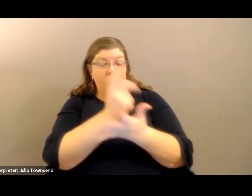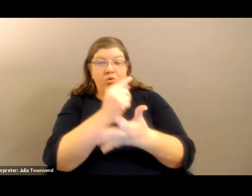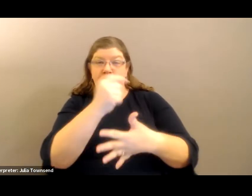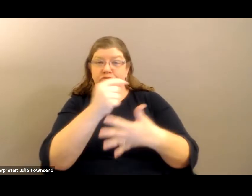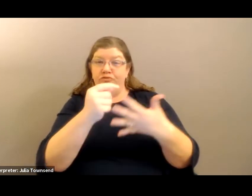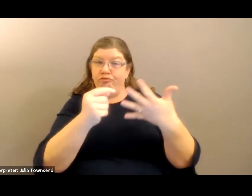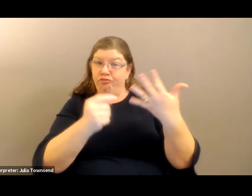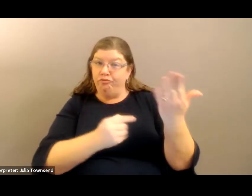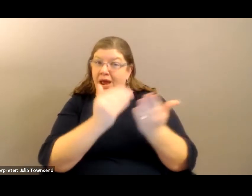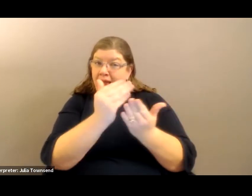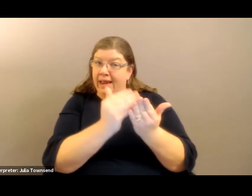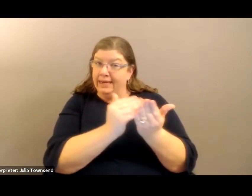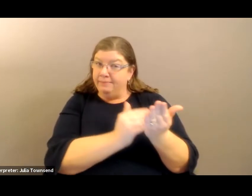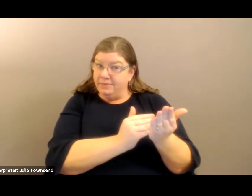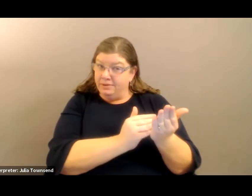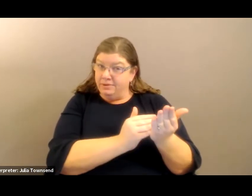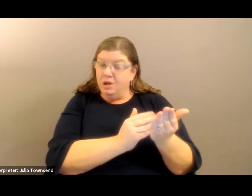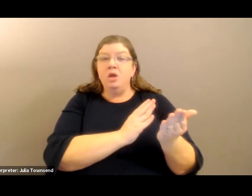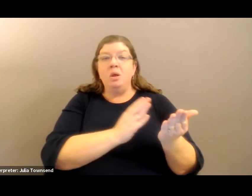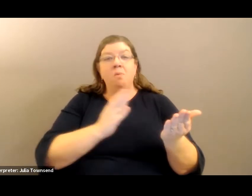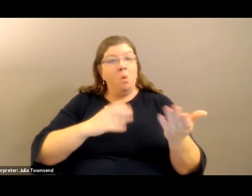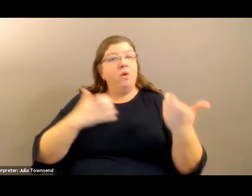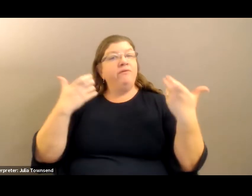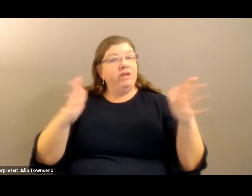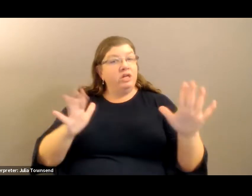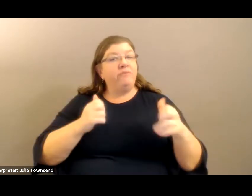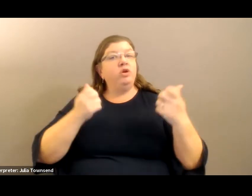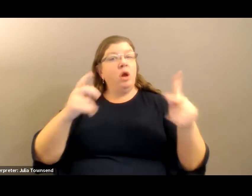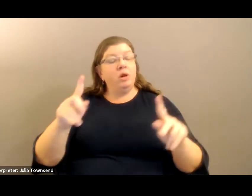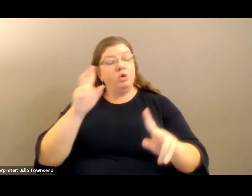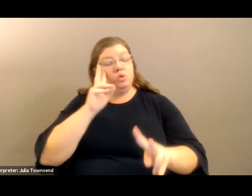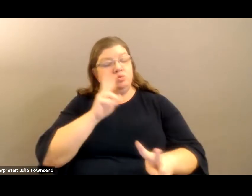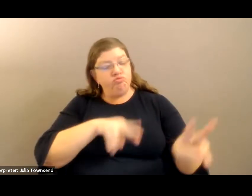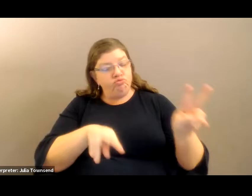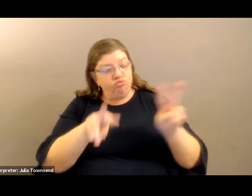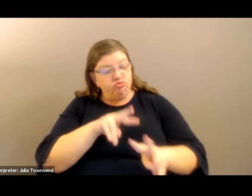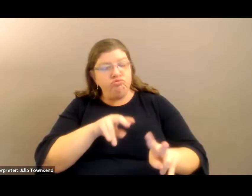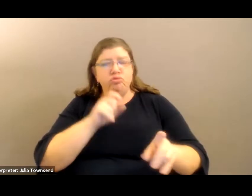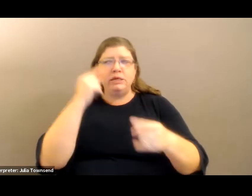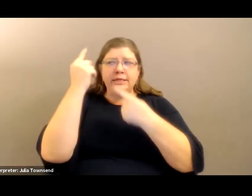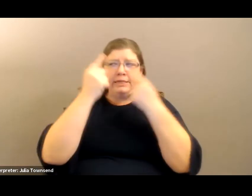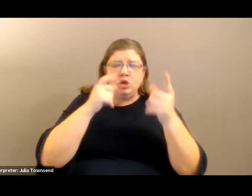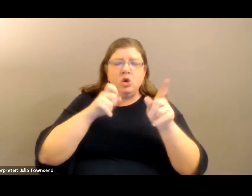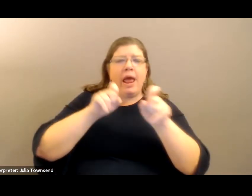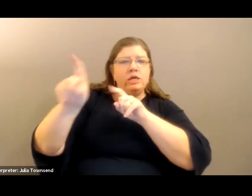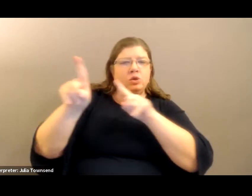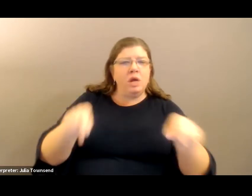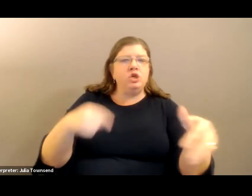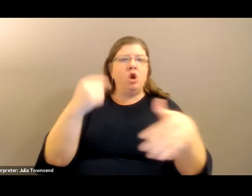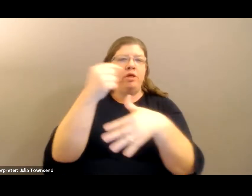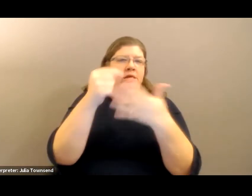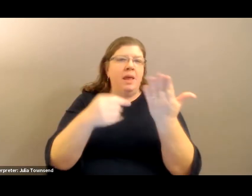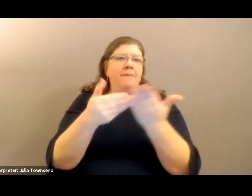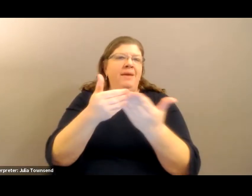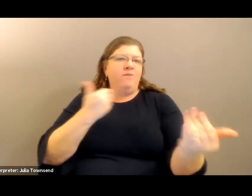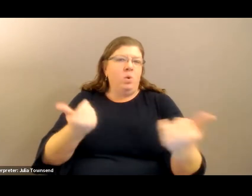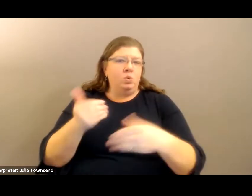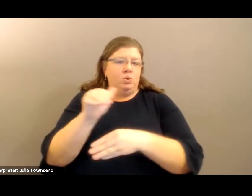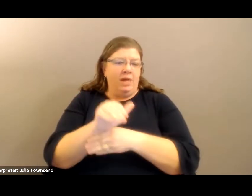agenda items. The board has also had an opportunity to consider and ask questions about these items before